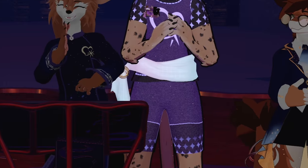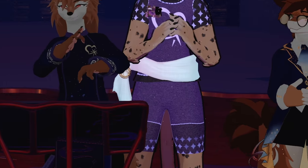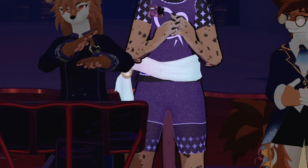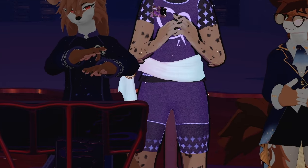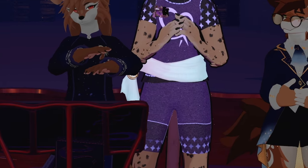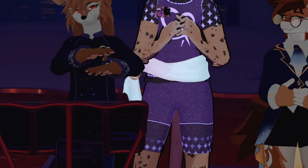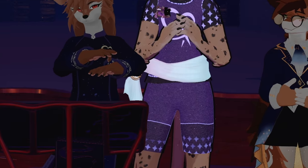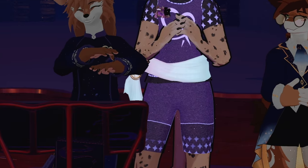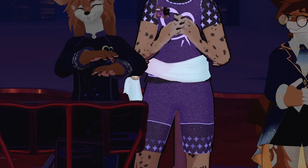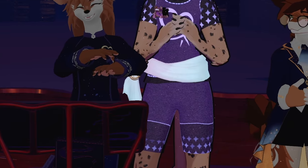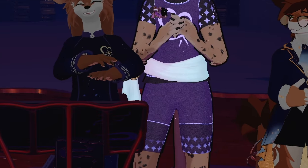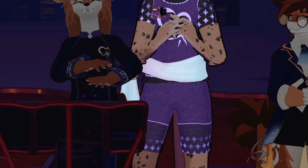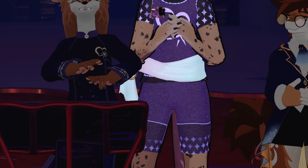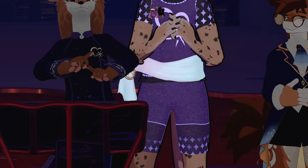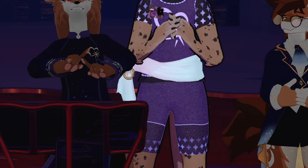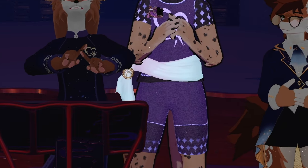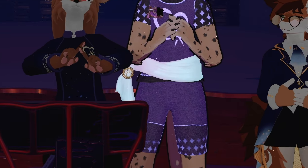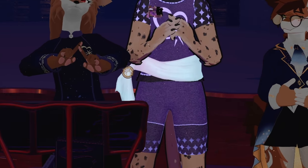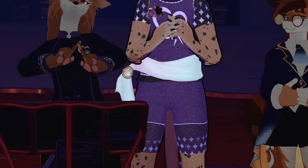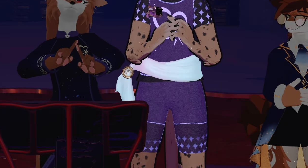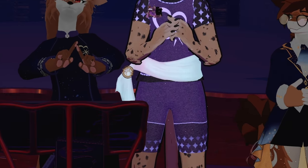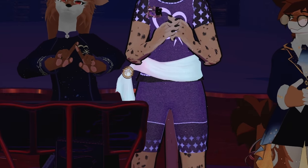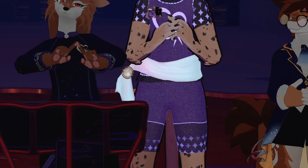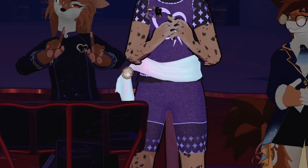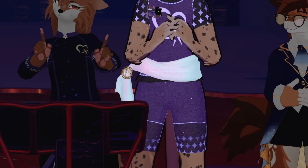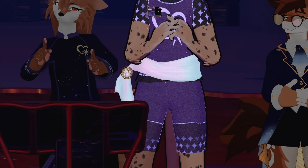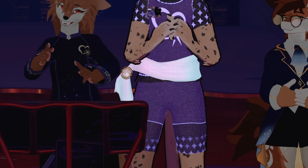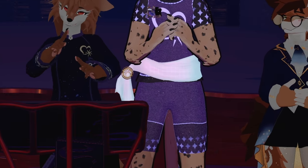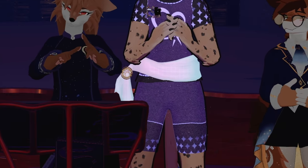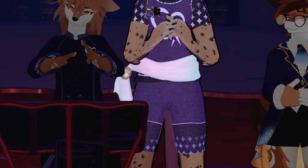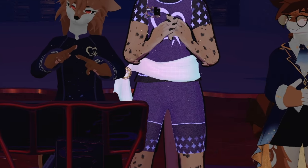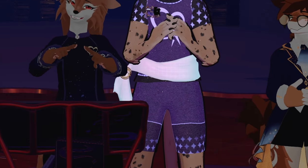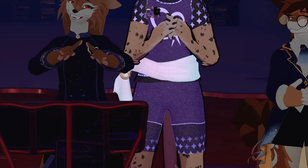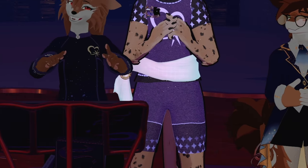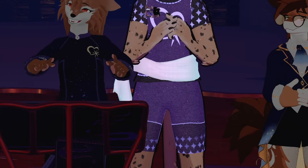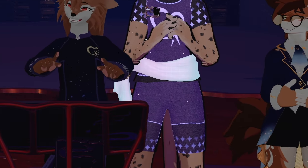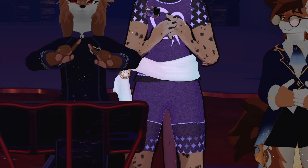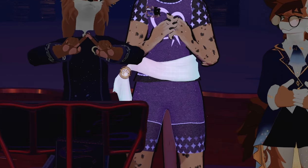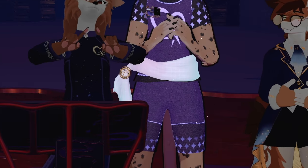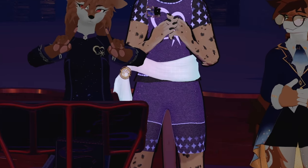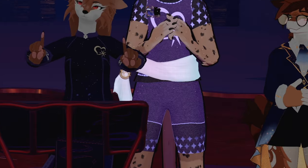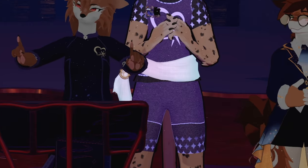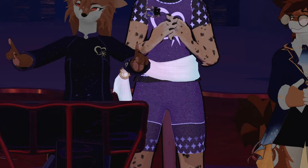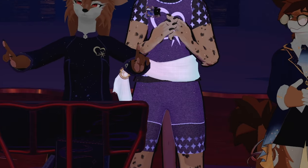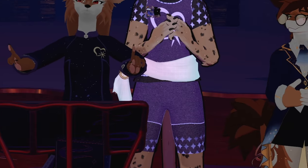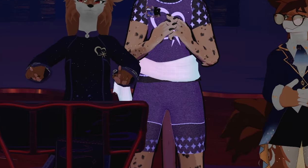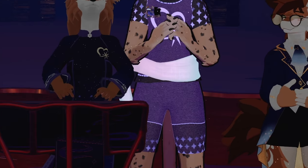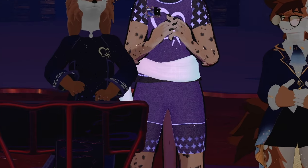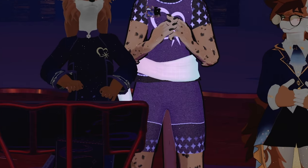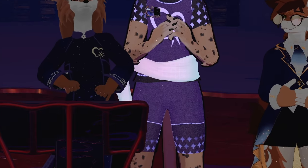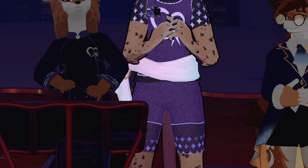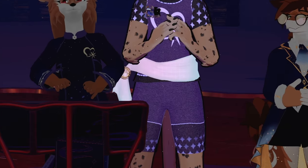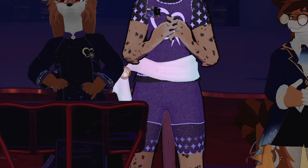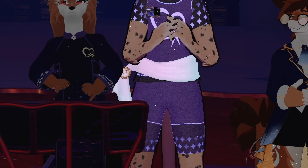So America and the UK both speak English, but the sign languages are completely